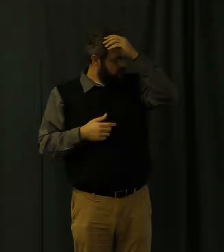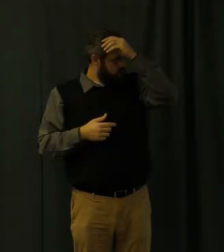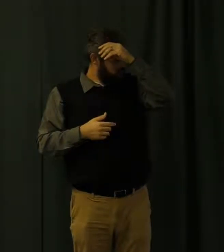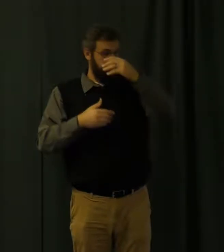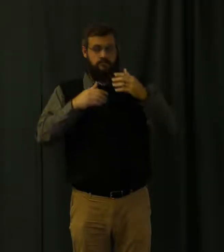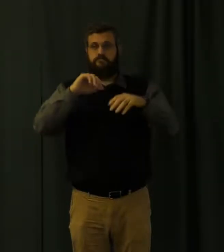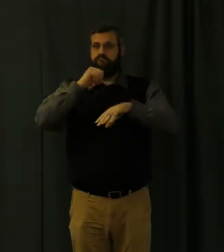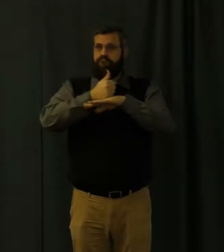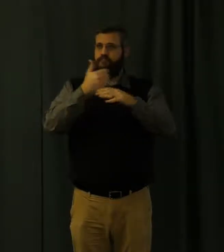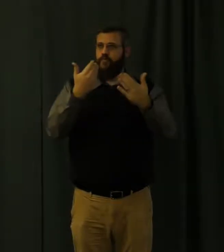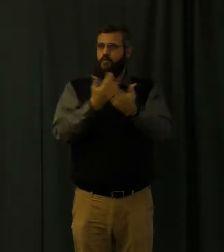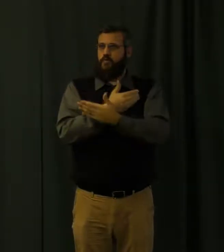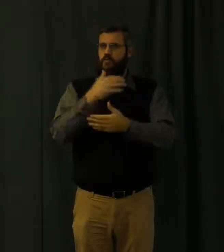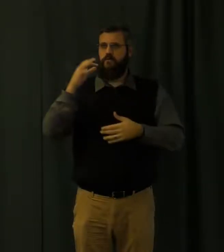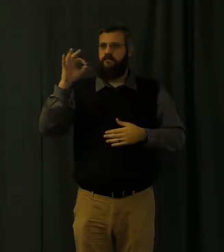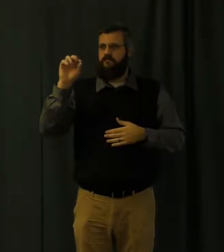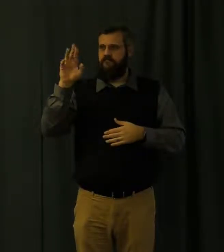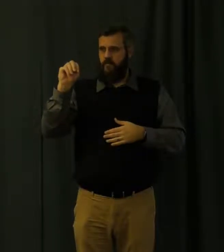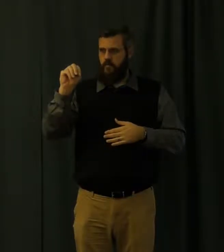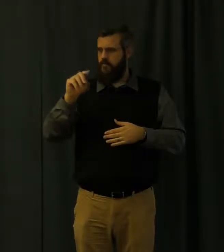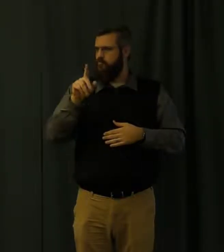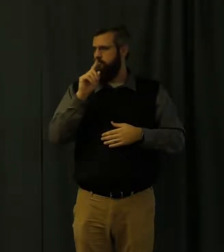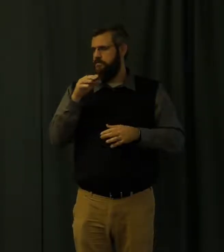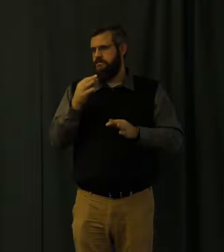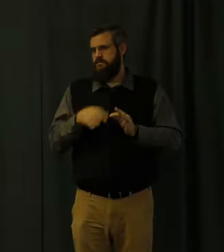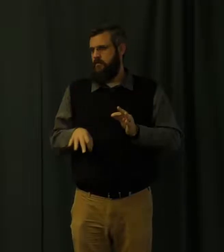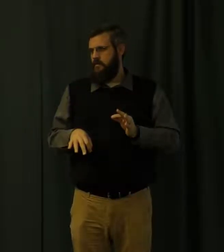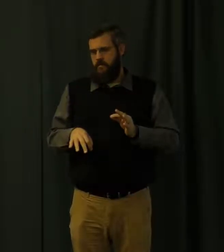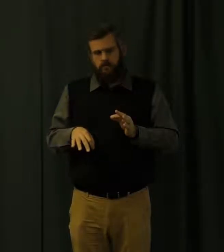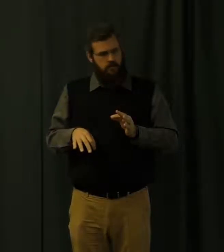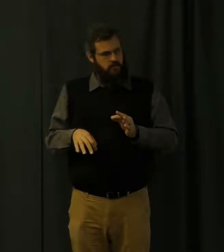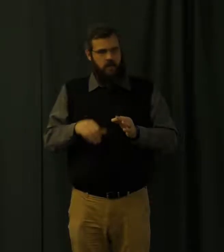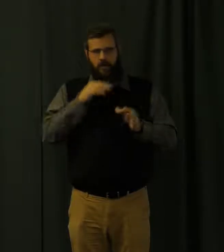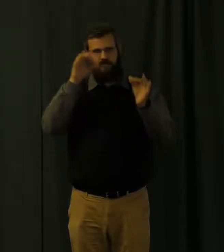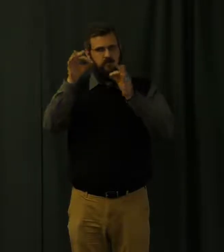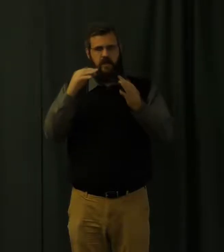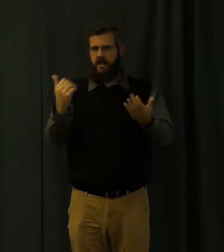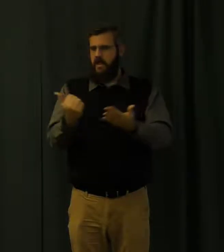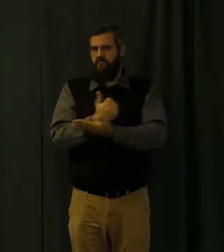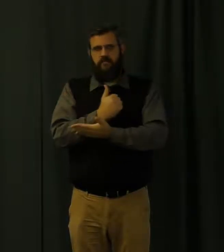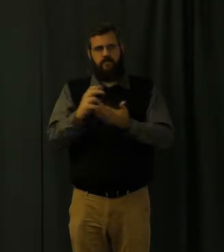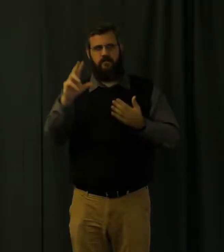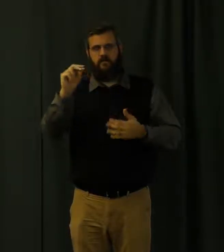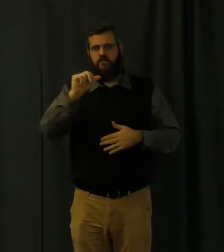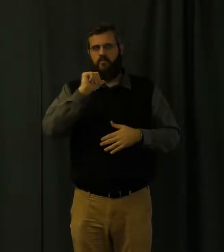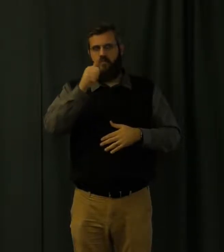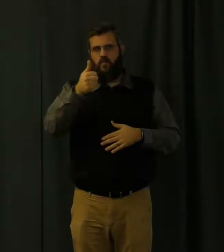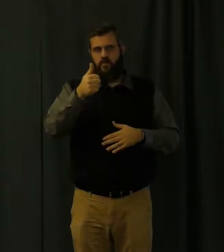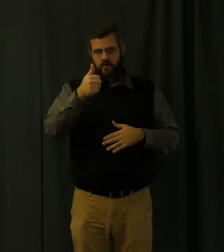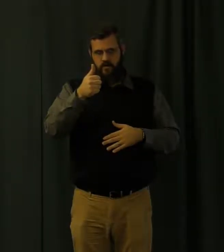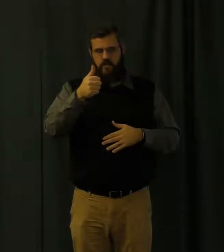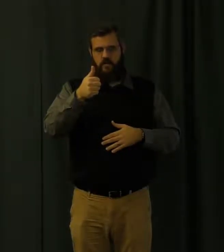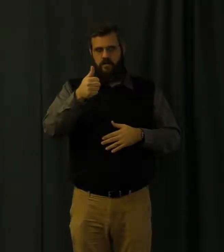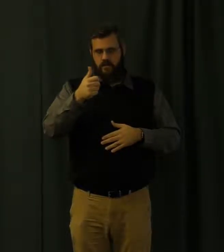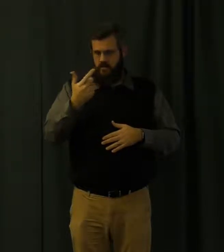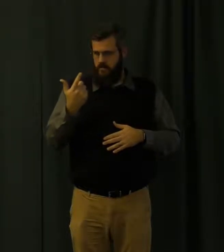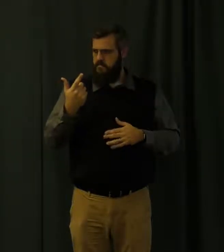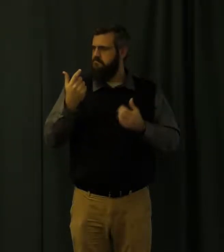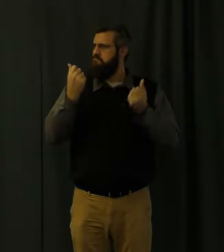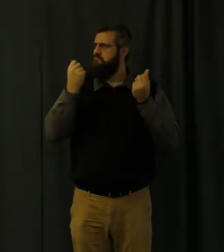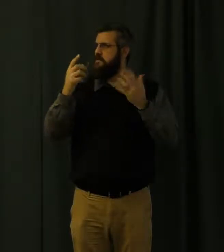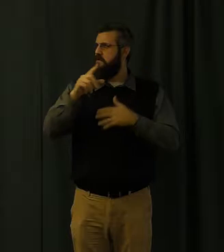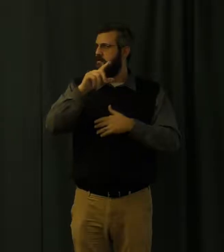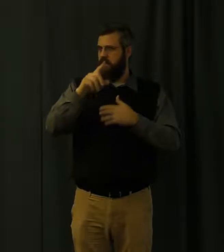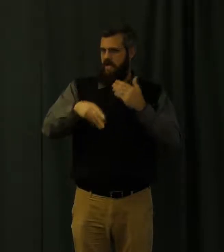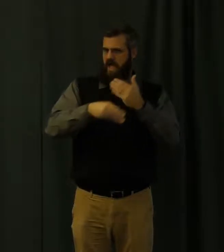new form, really simple to do. I won't walk through like all of this. But lots of different question types. They actually